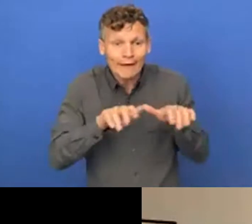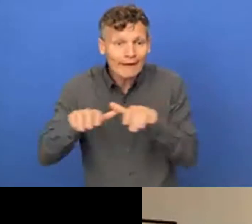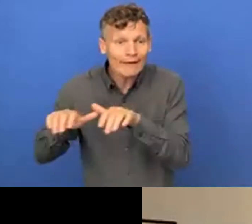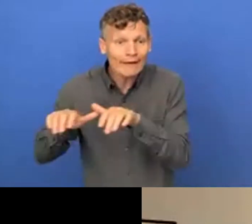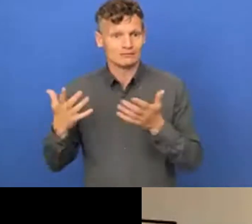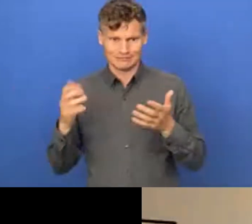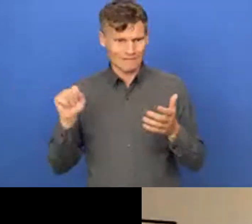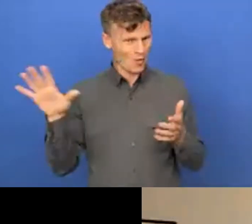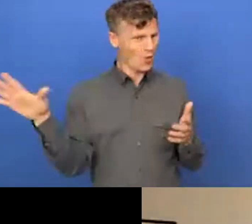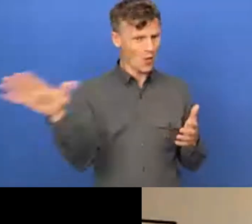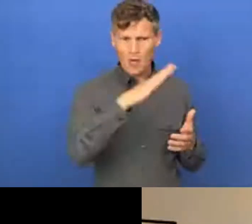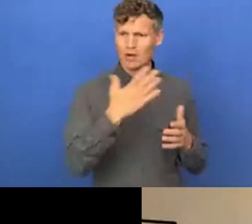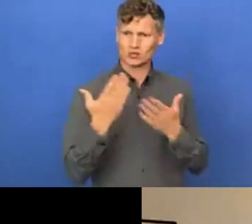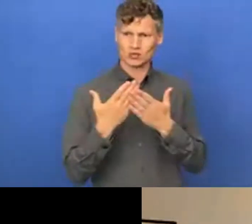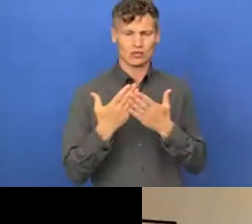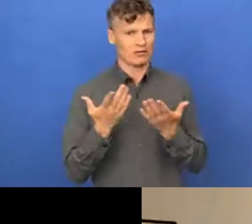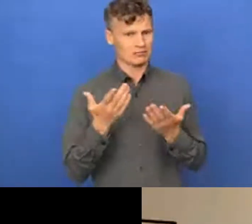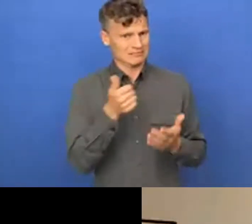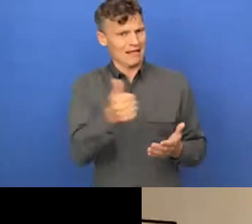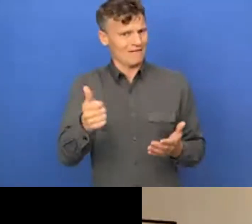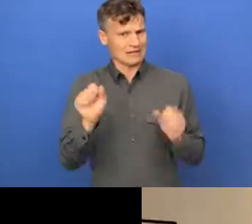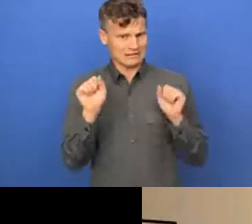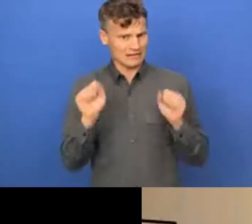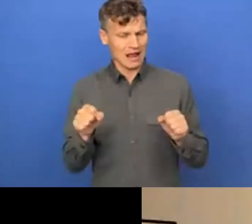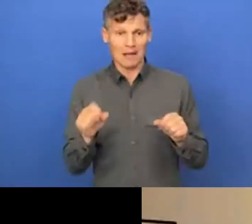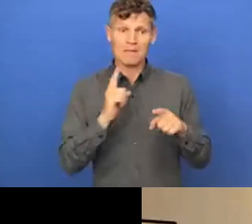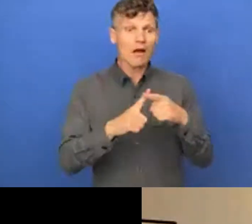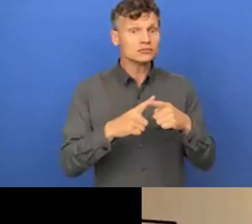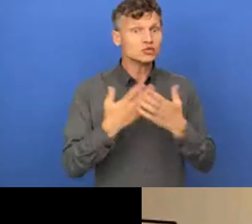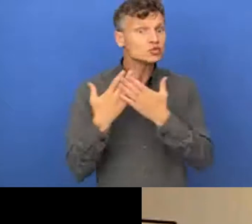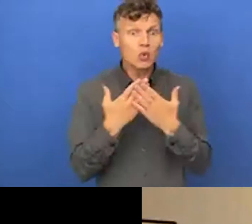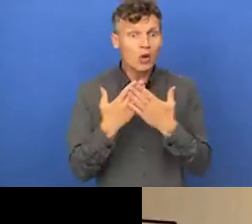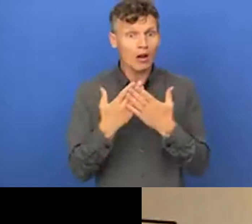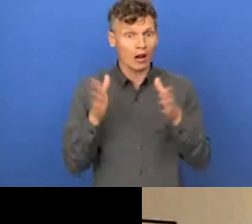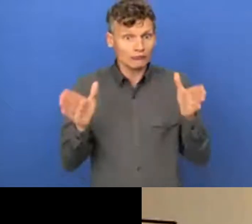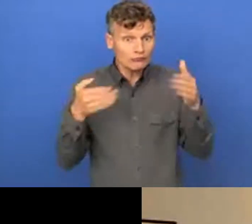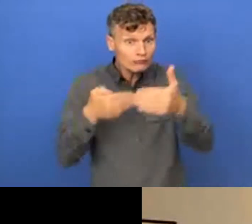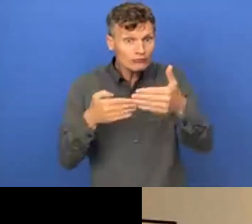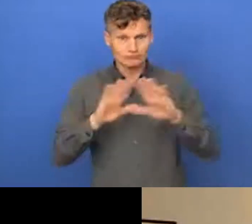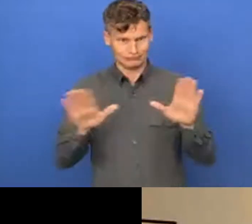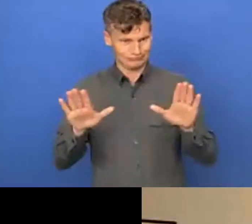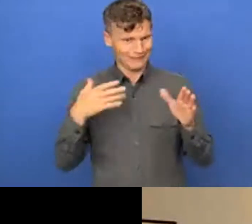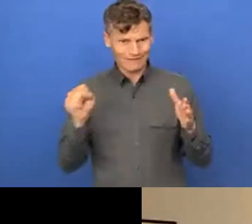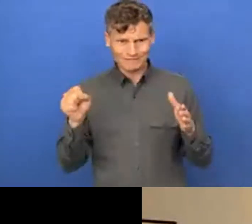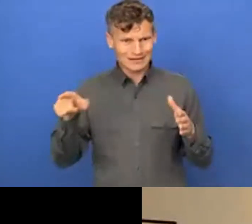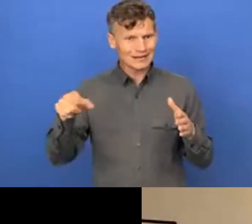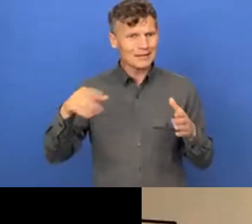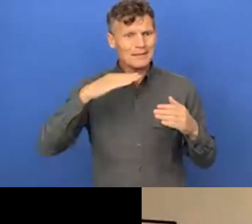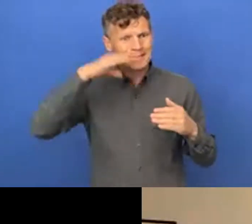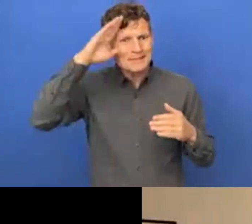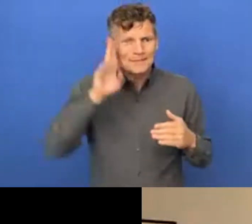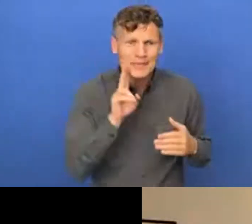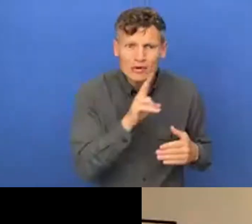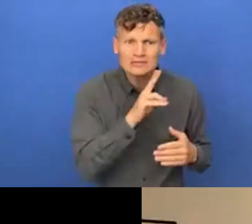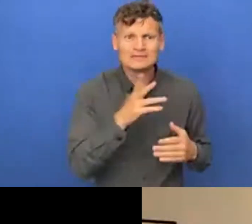not stop at the school boundaries either, be something that is extended to parents and parent-teacher organizations and so on. But I will also